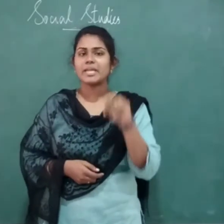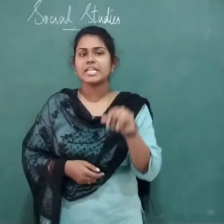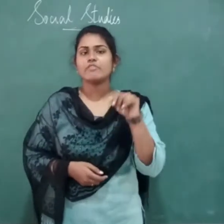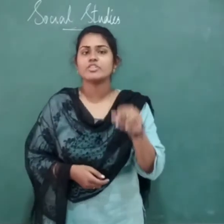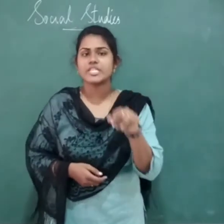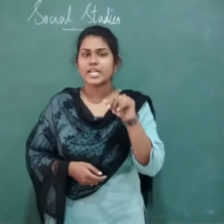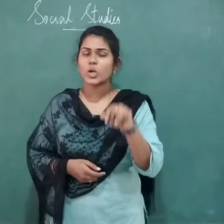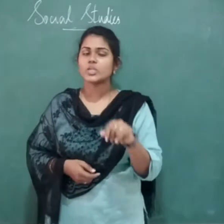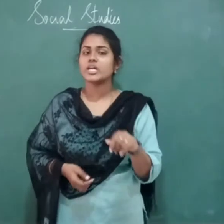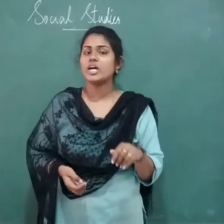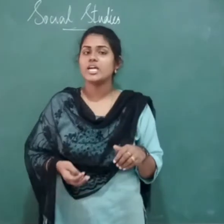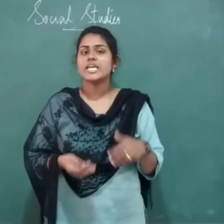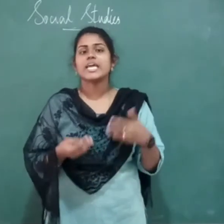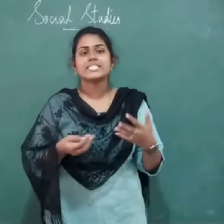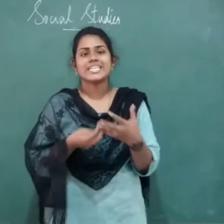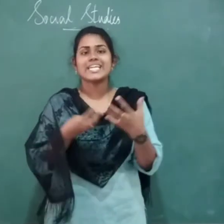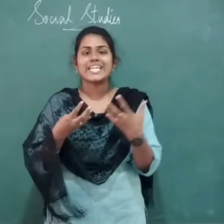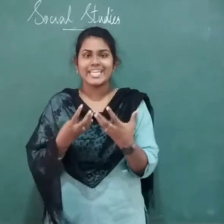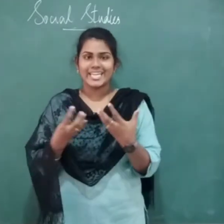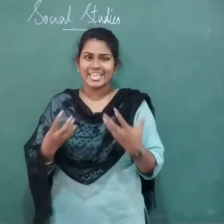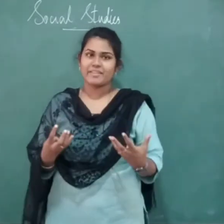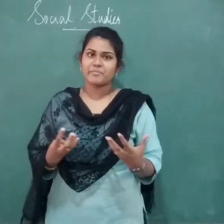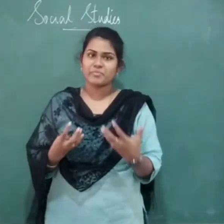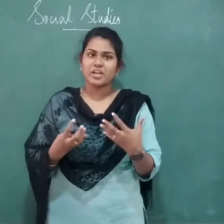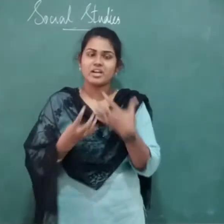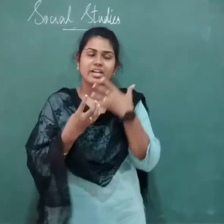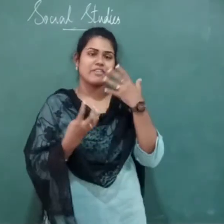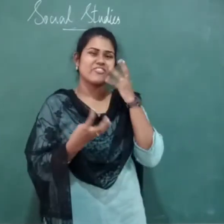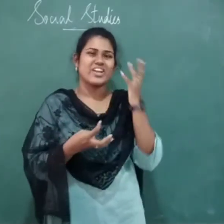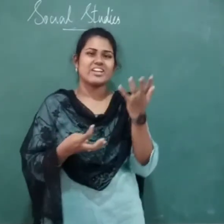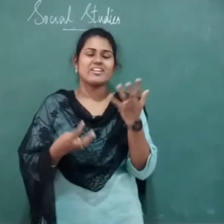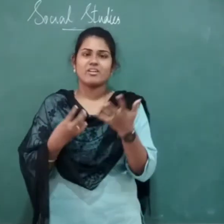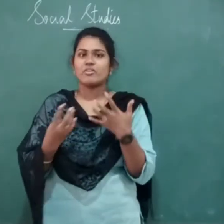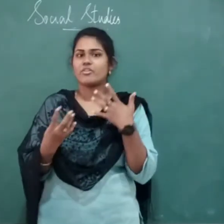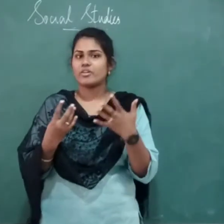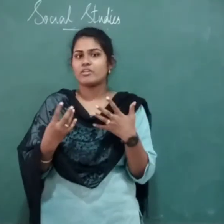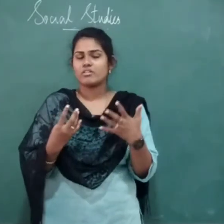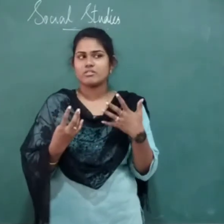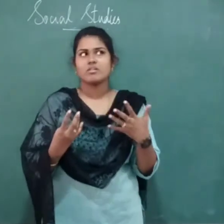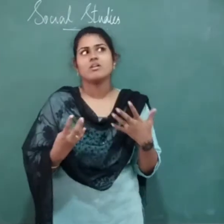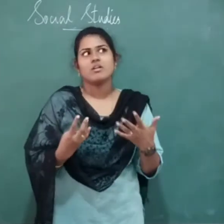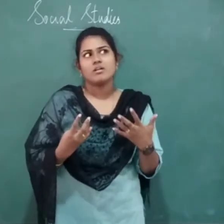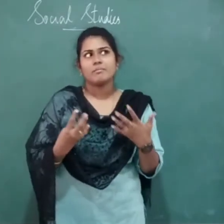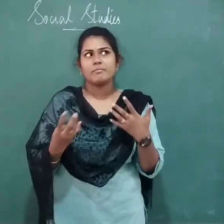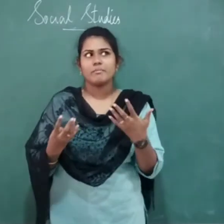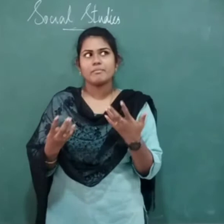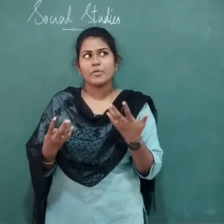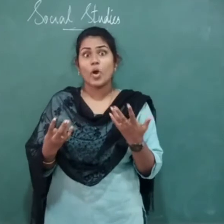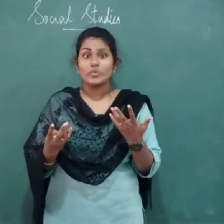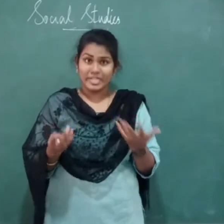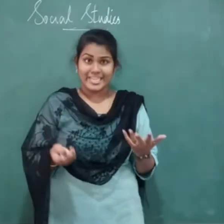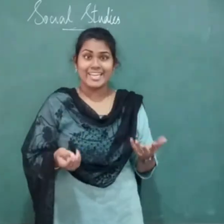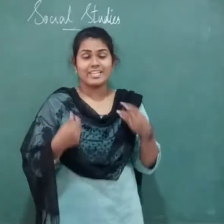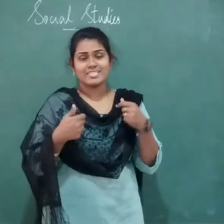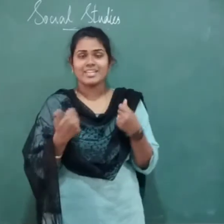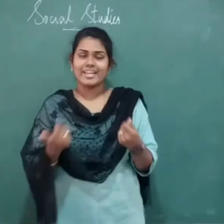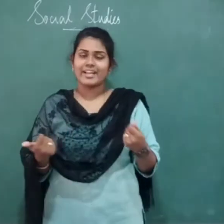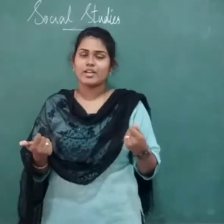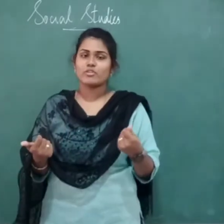meaning for terracotta. Yeah, it's a clay, kind of red or brown clay. It's a clay, kind of